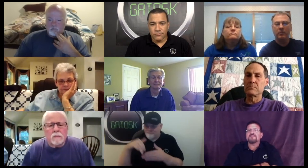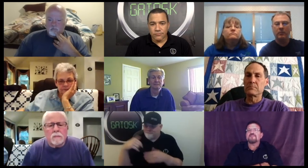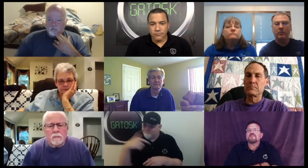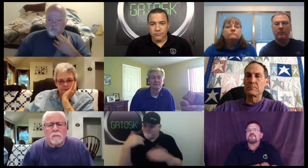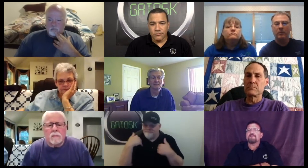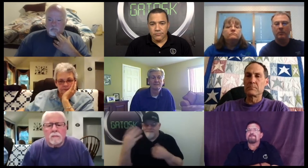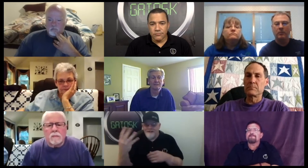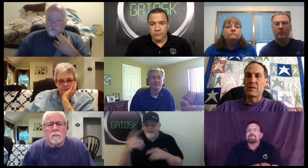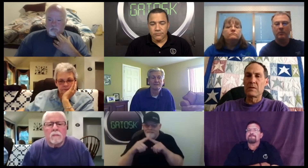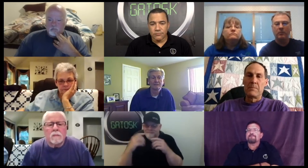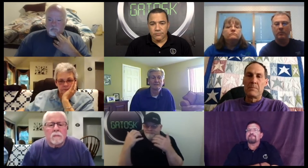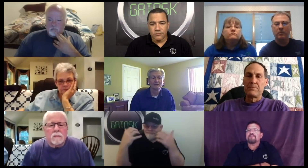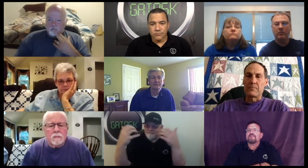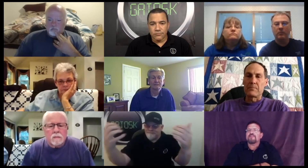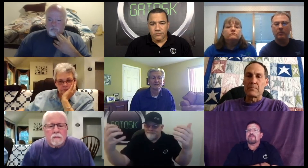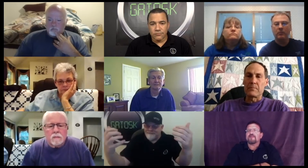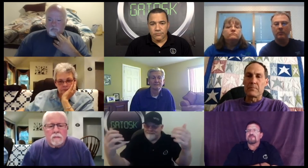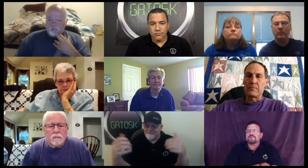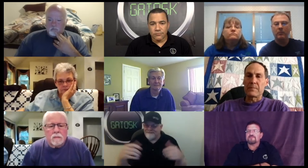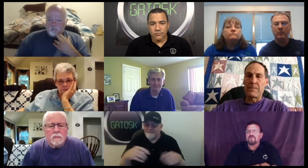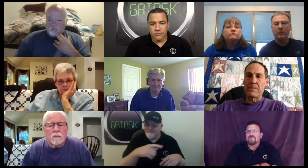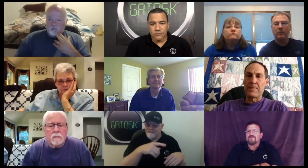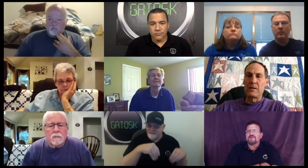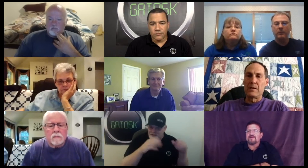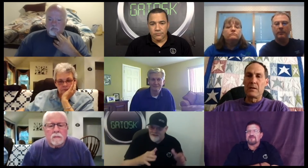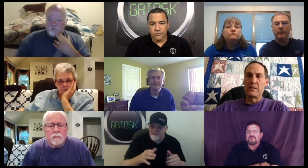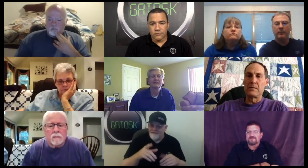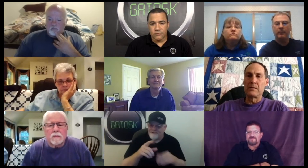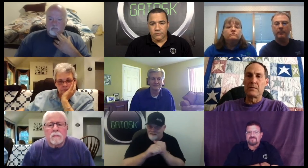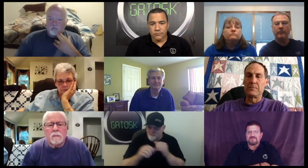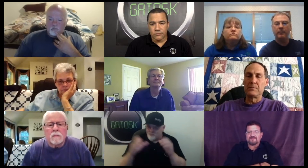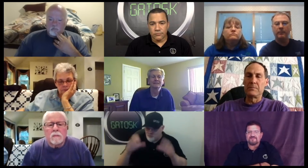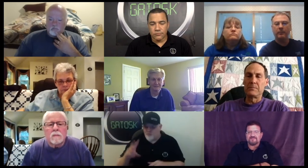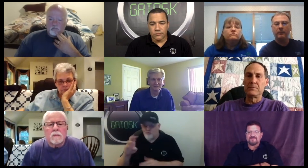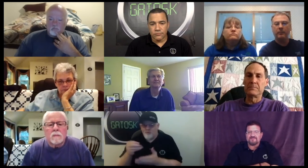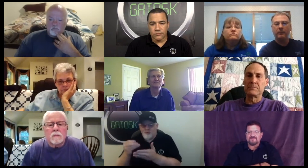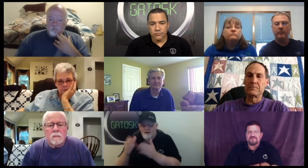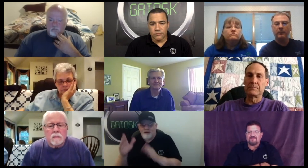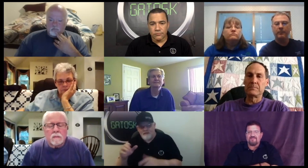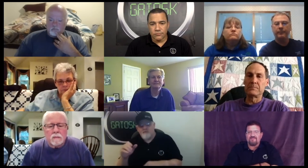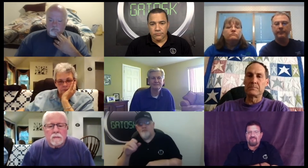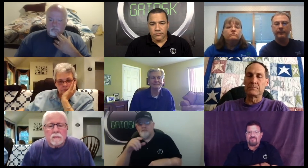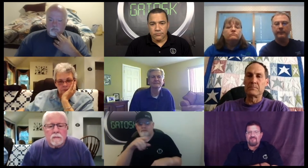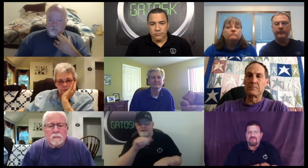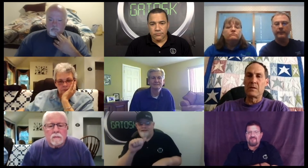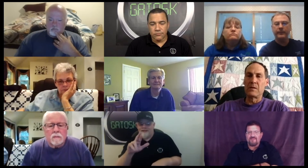As far as we know, we have 4 different types of audience: the dealer, the advertiser, the web buyer.